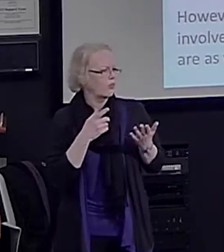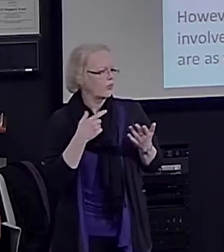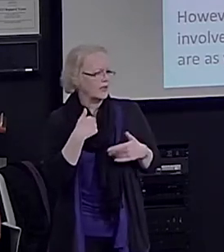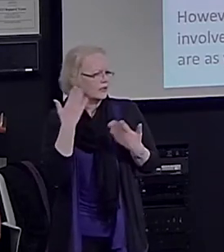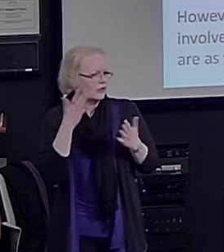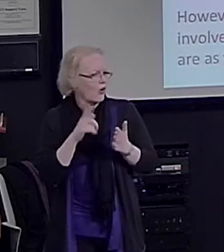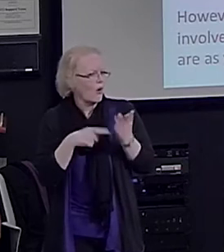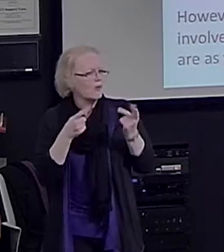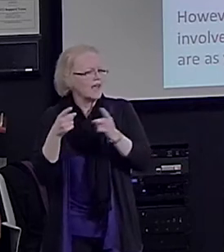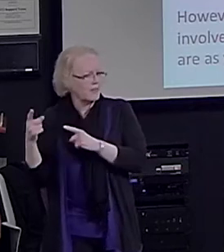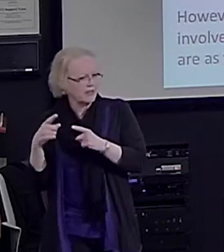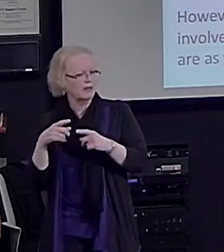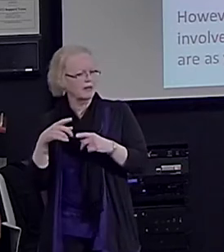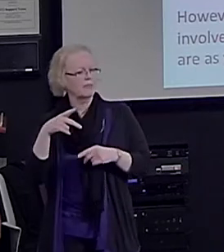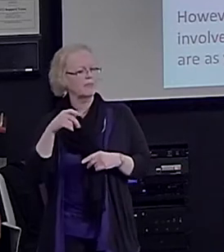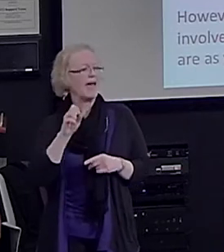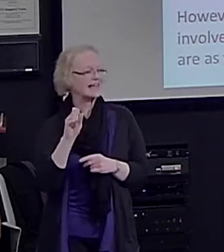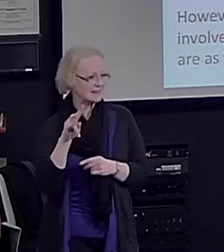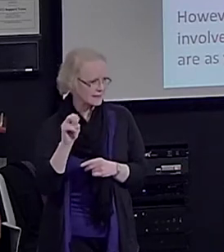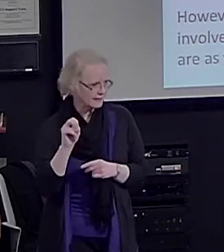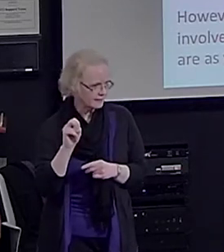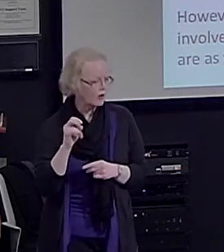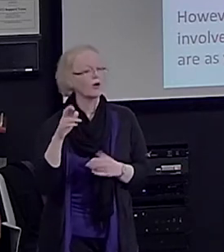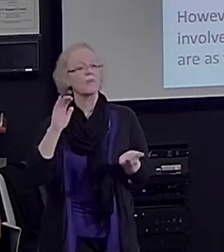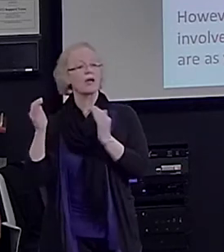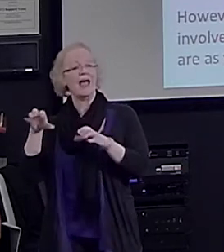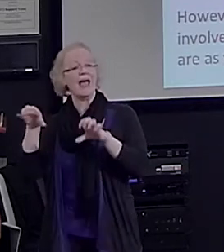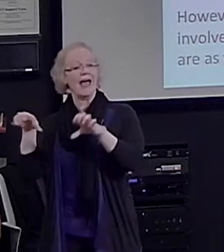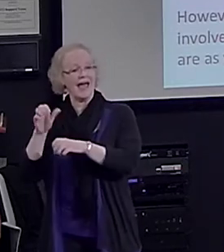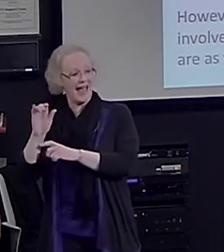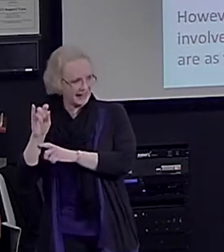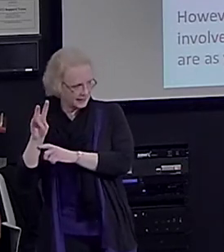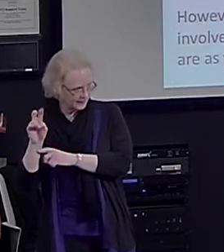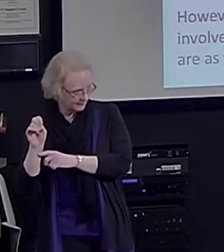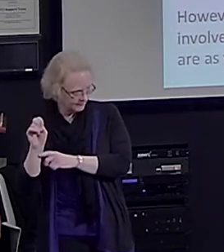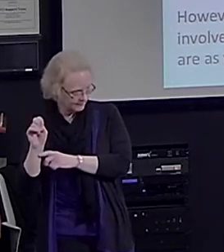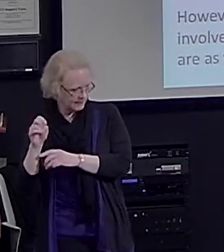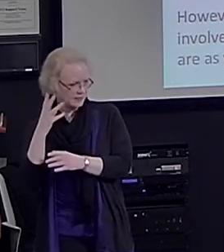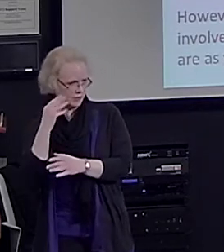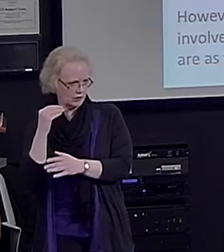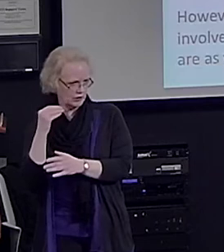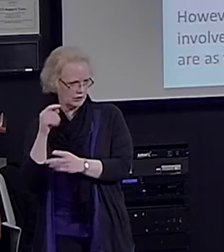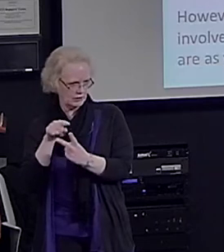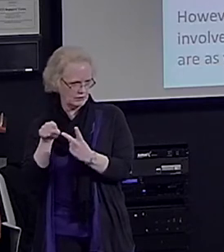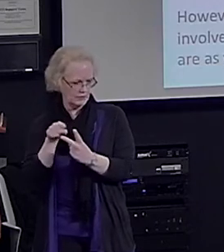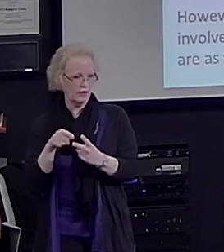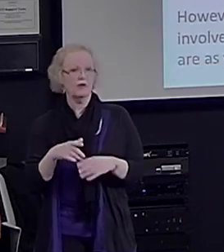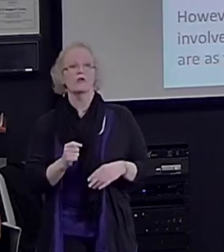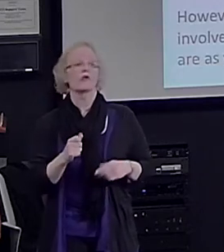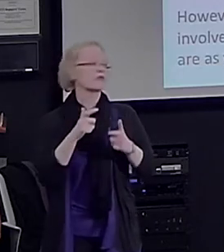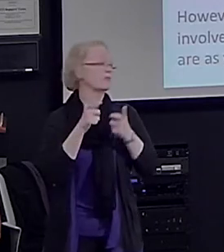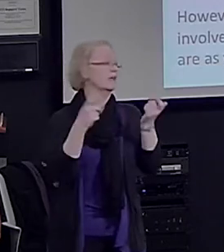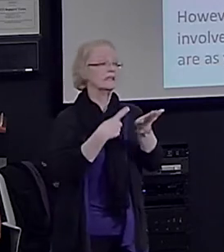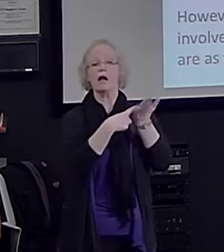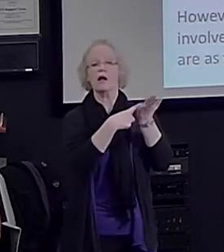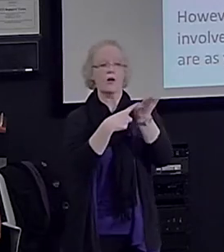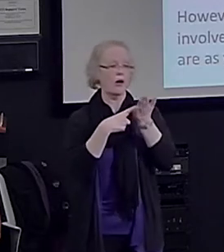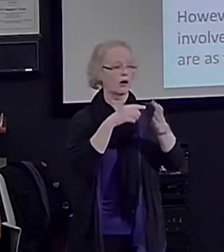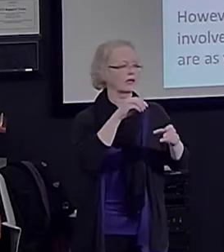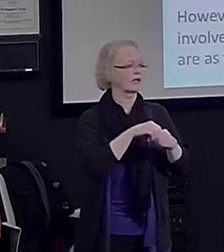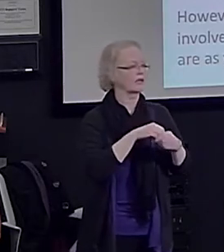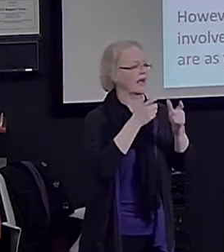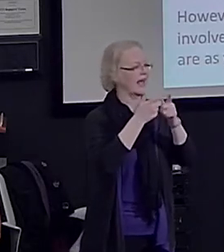passive experience as compared to active experience are as yet incompletely understood and there's a huge dialogue in the language